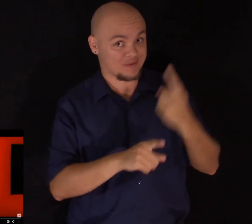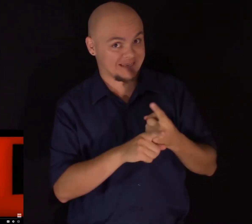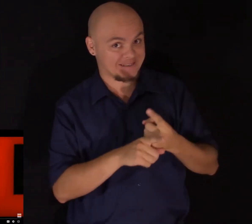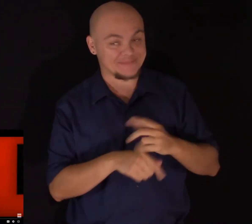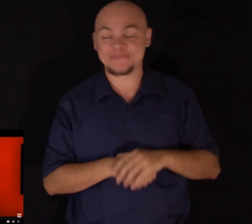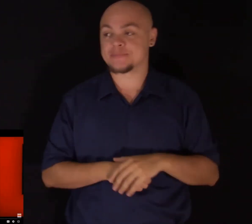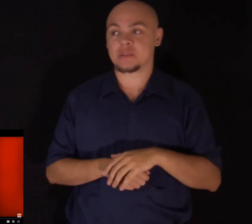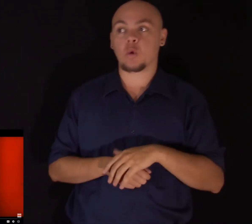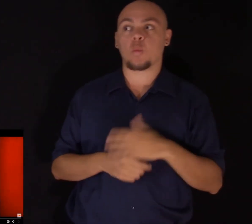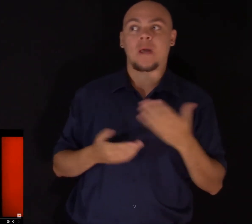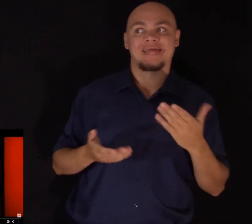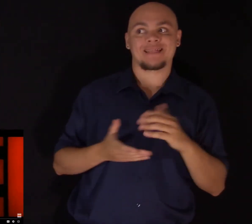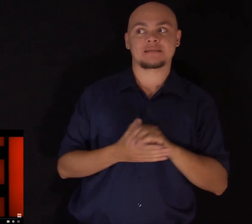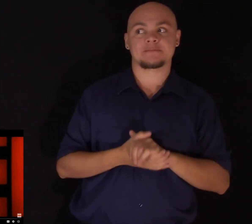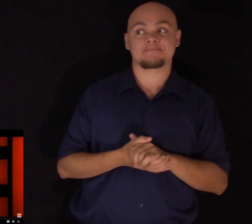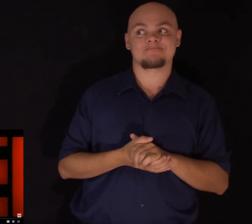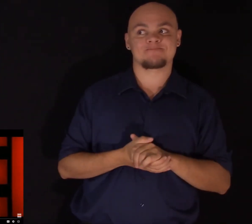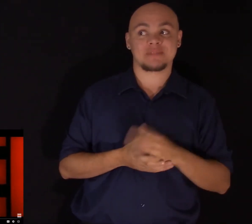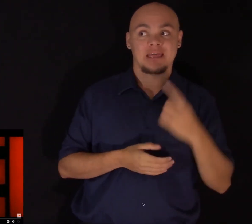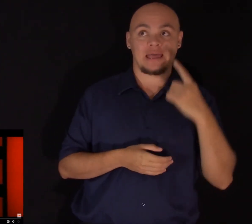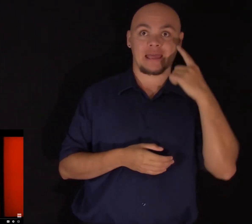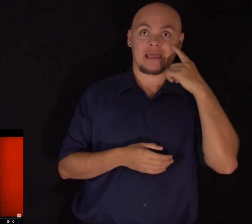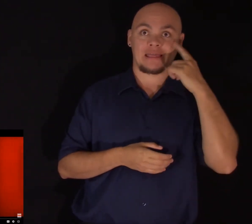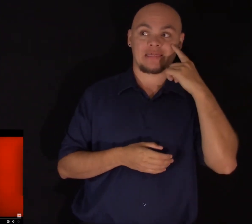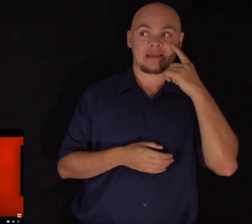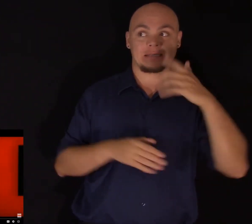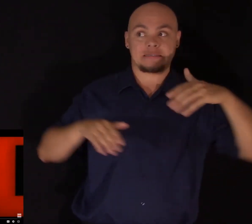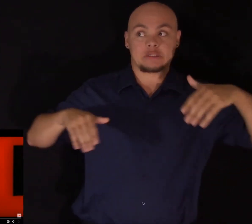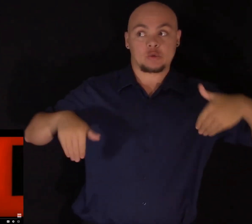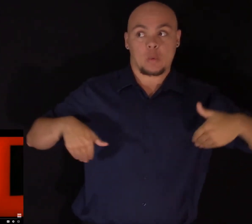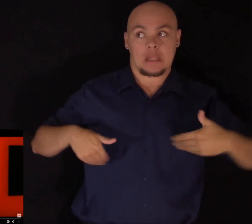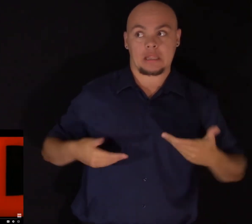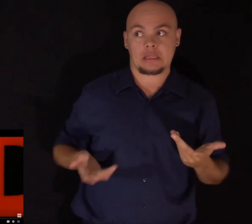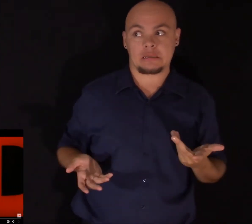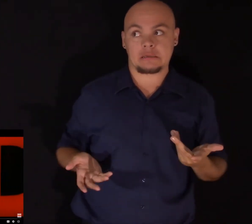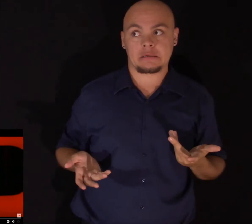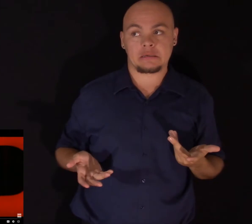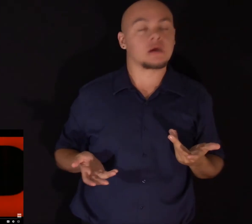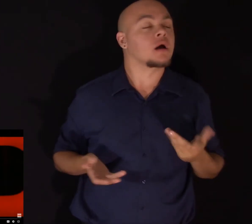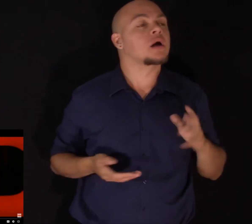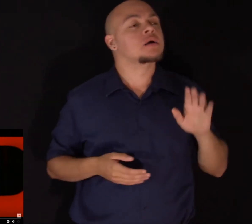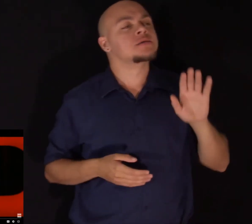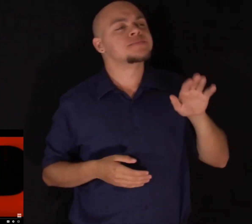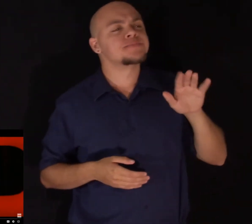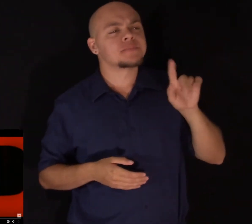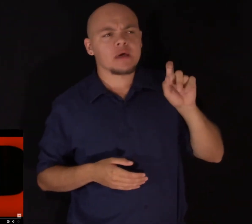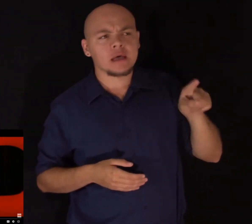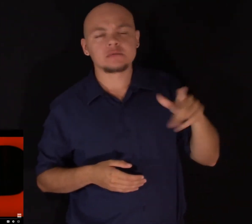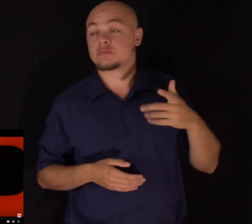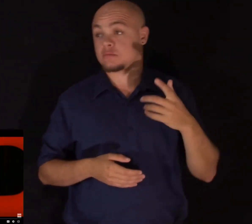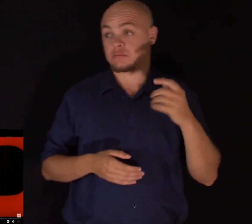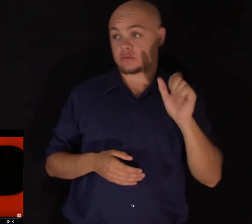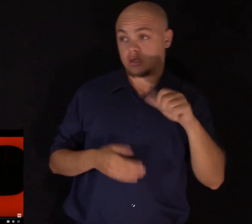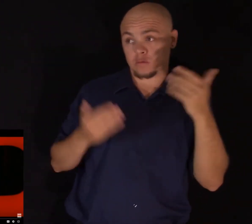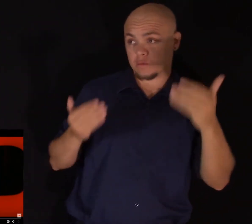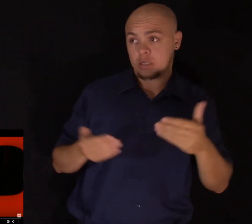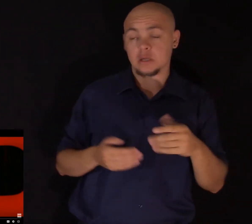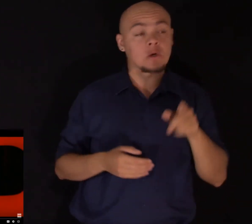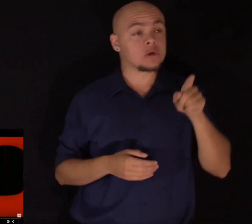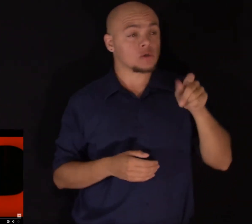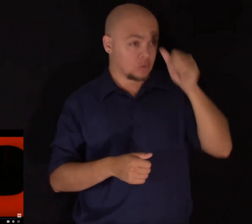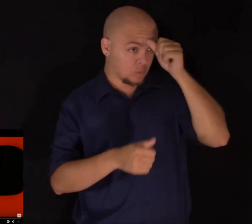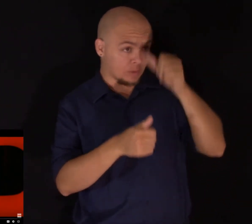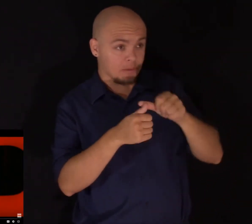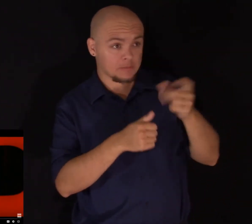And she said, "Well, I think, it's too late." And I said, "Let me ask you something." And she said, "Yeah." And I said, "Do you remember when we were